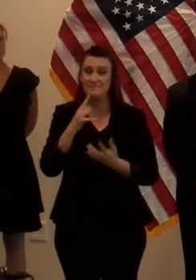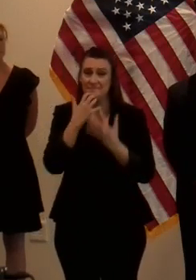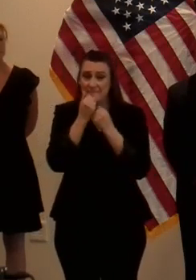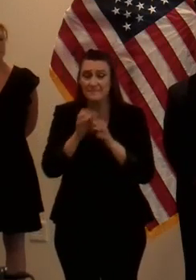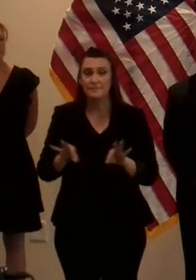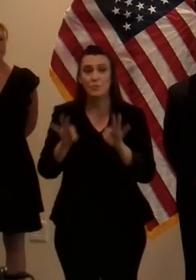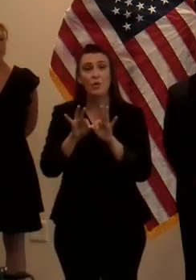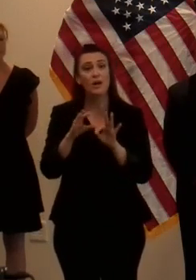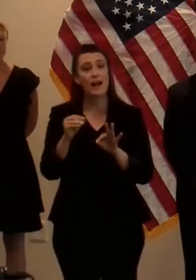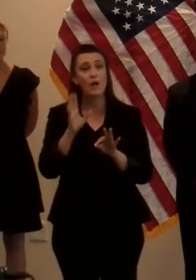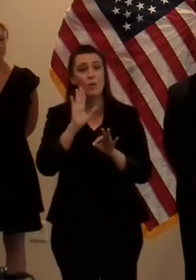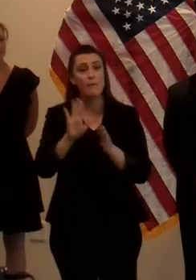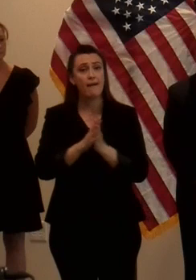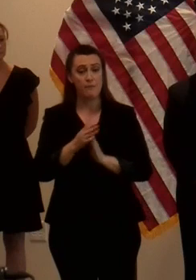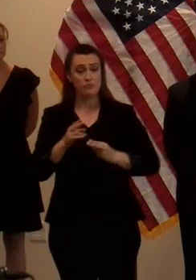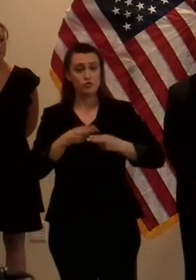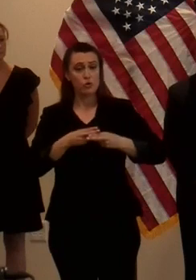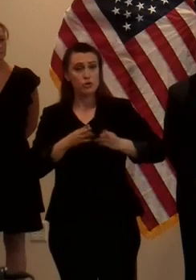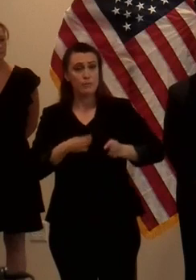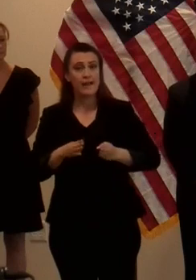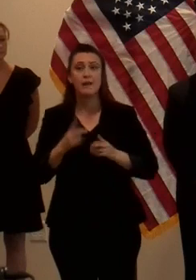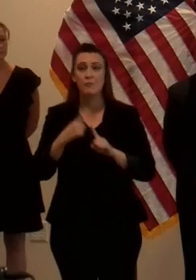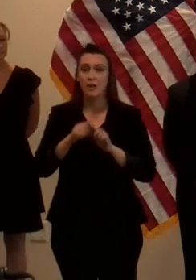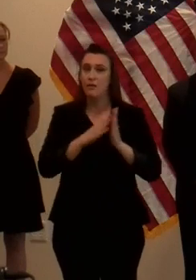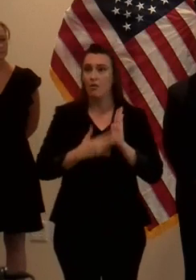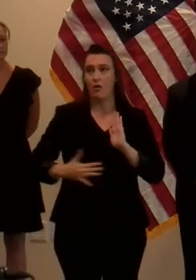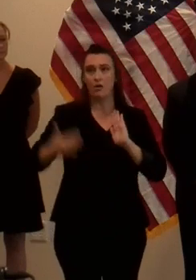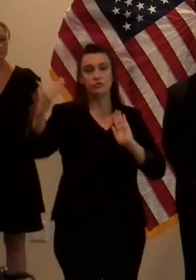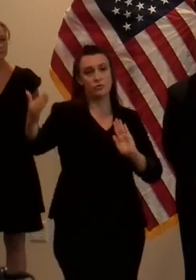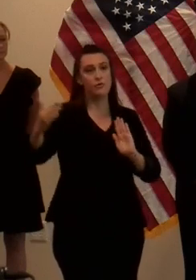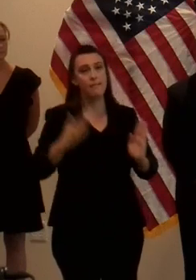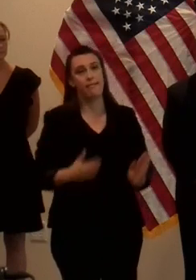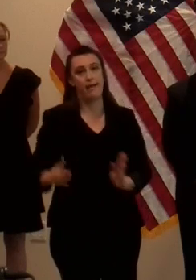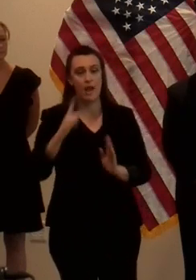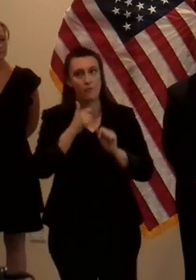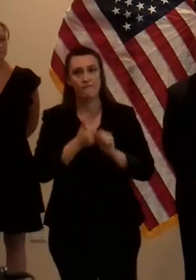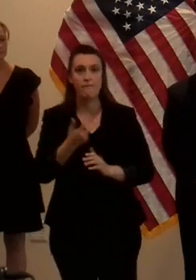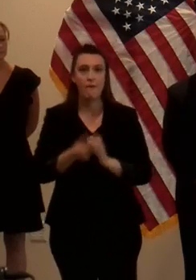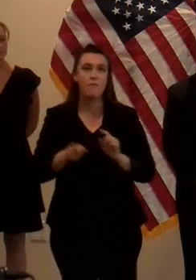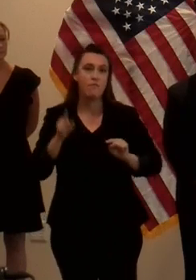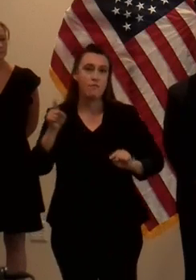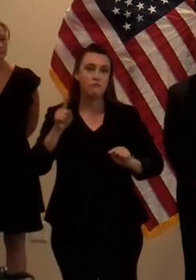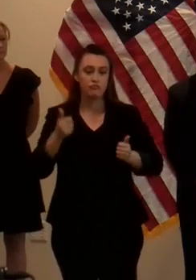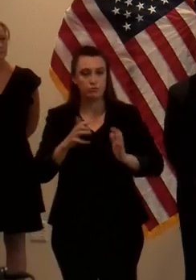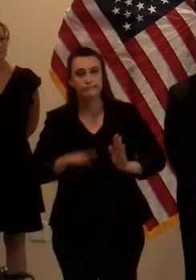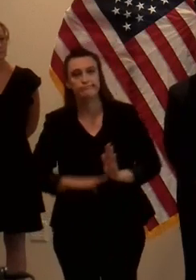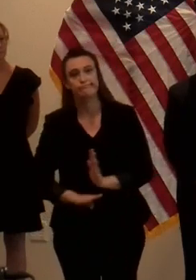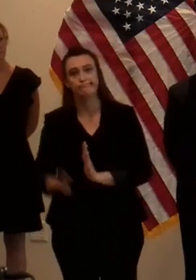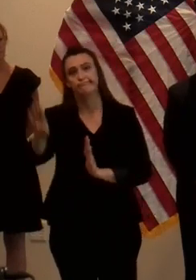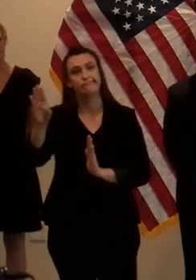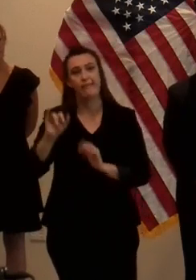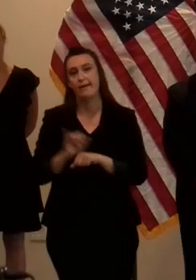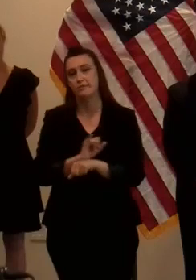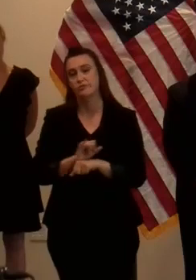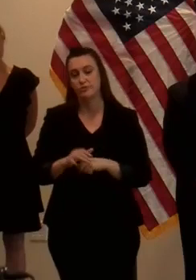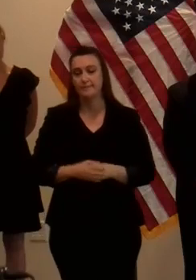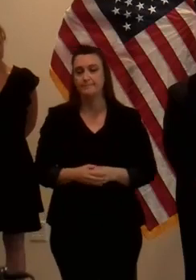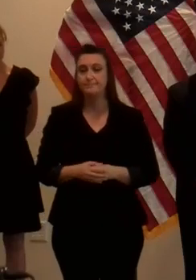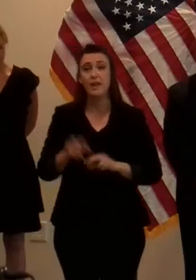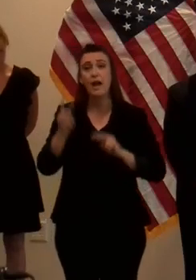the short and long-term recovery plans for Arizona's tourism industry. I look forward to working with the governor's office and leaders around the